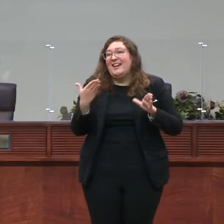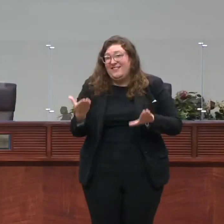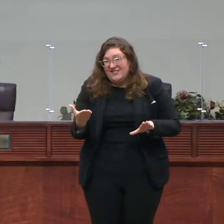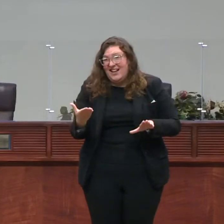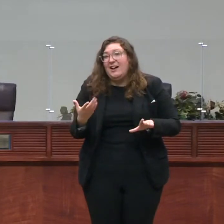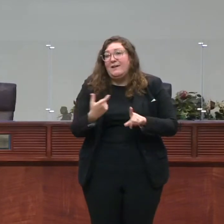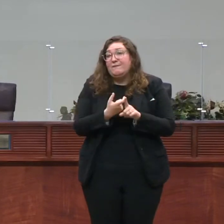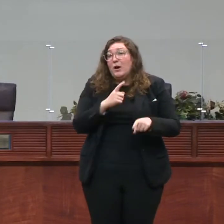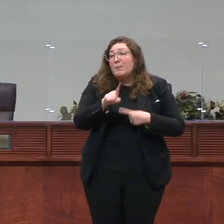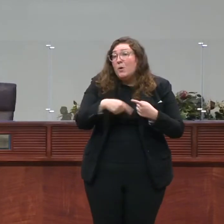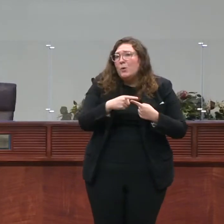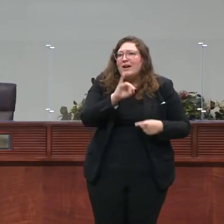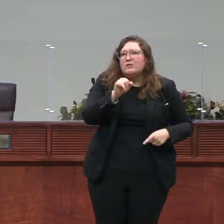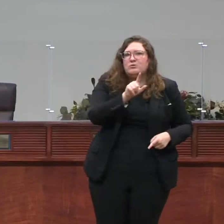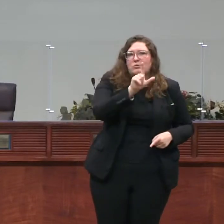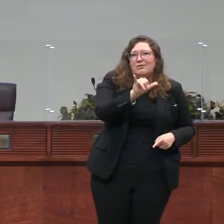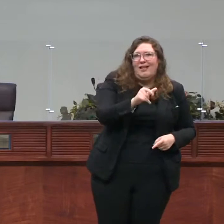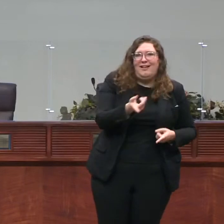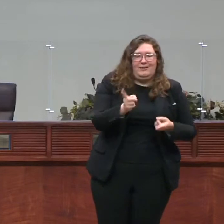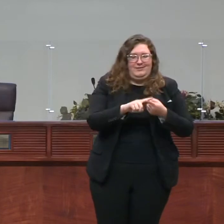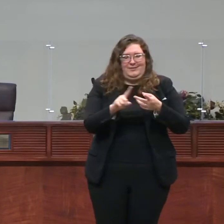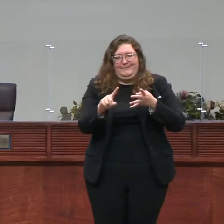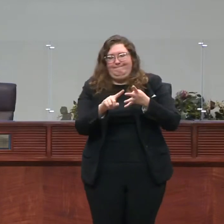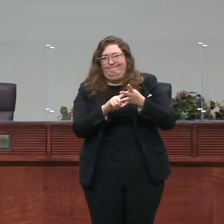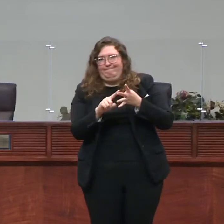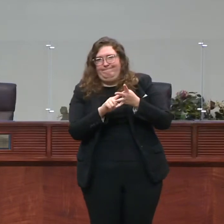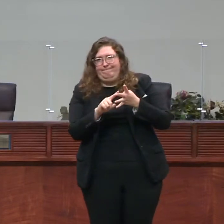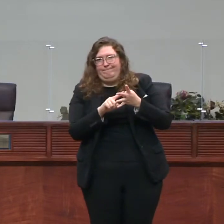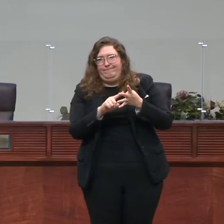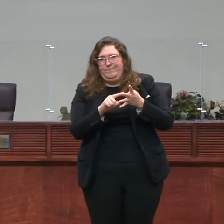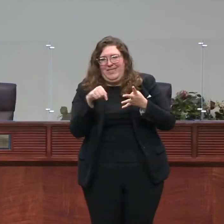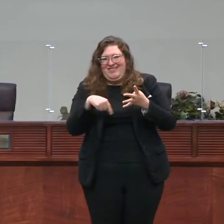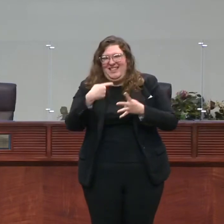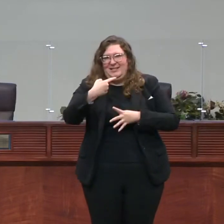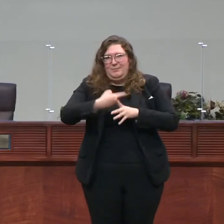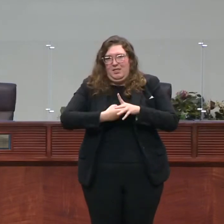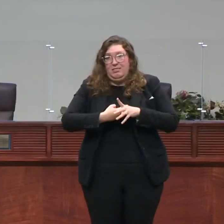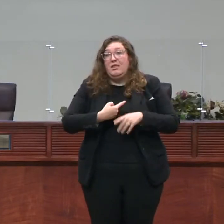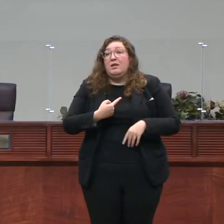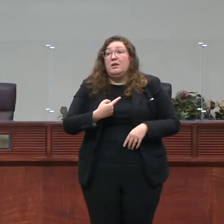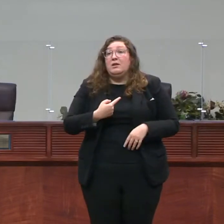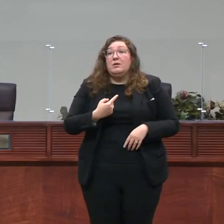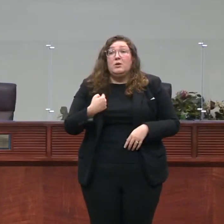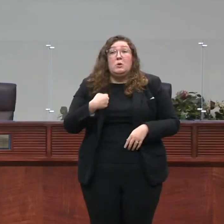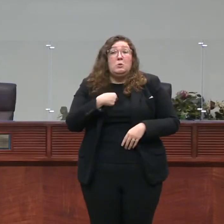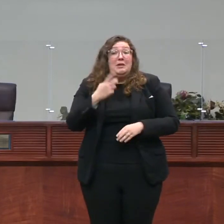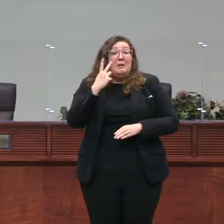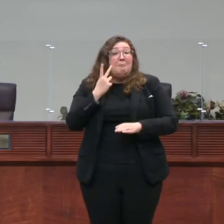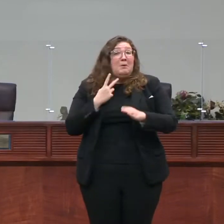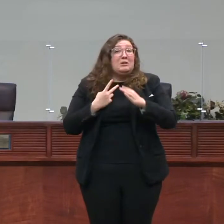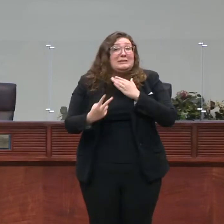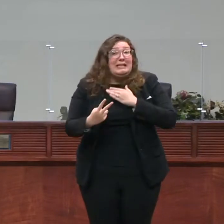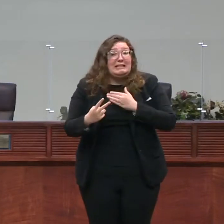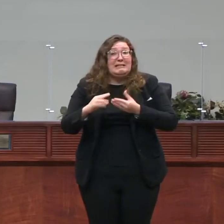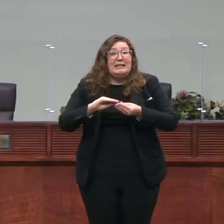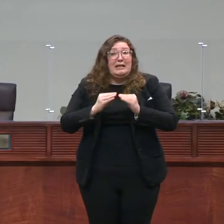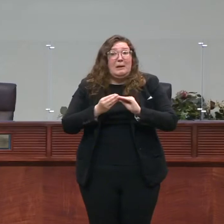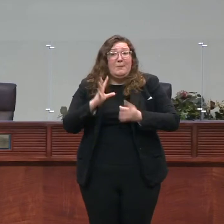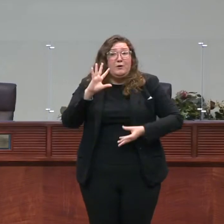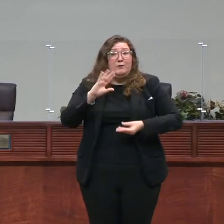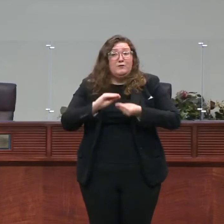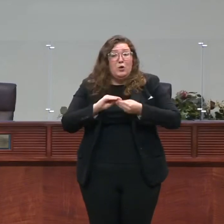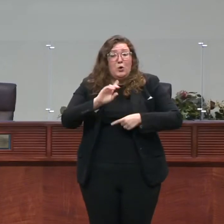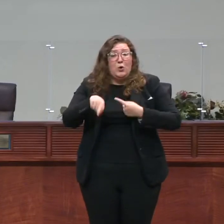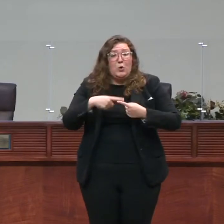week. What the number is going to be, we can make some predictions based on rate. I don't have the rate in front